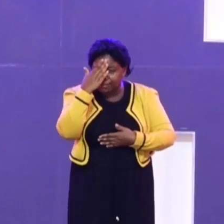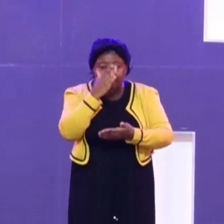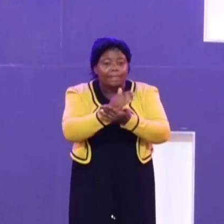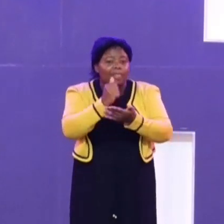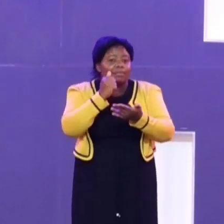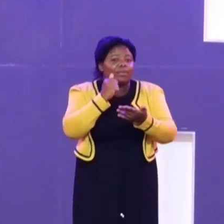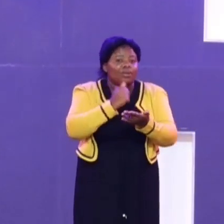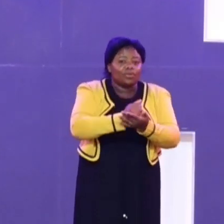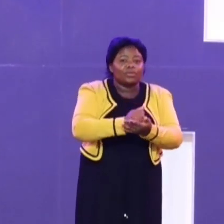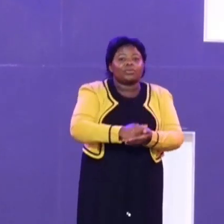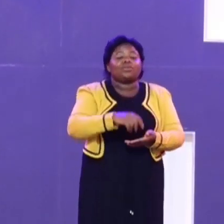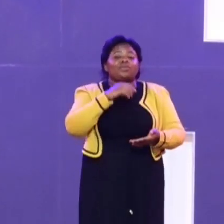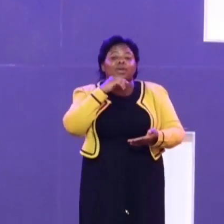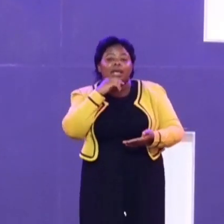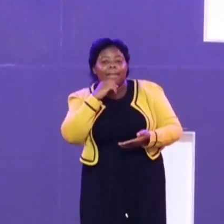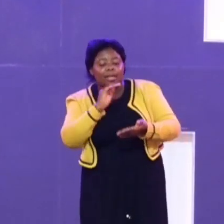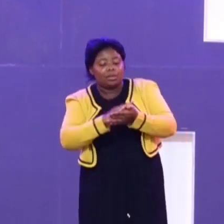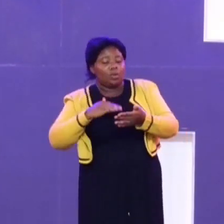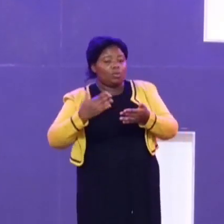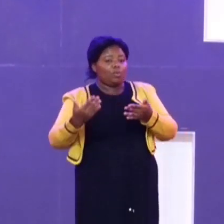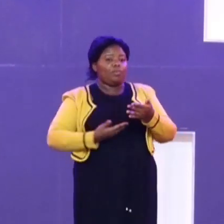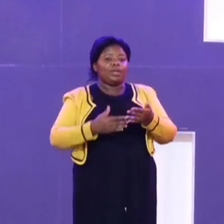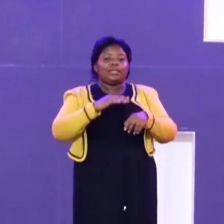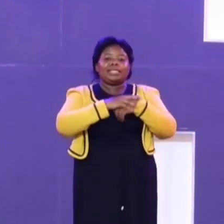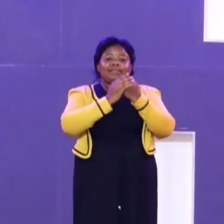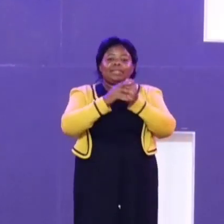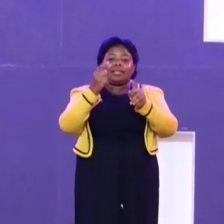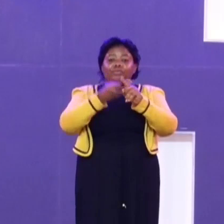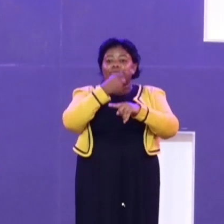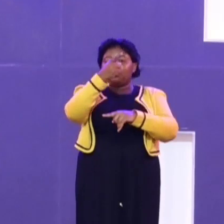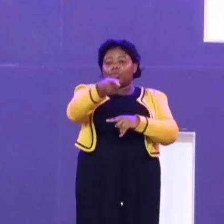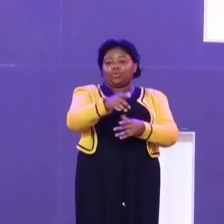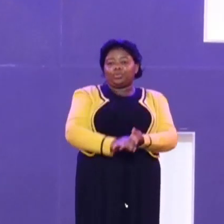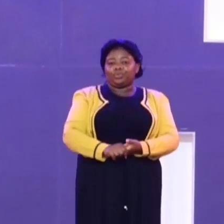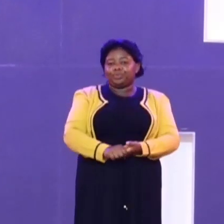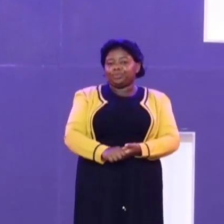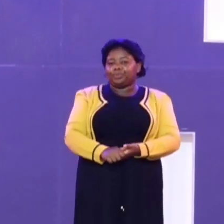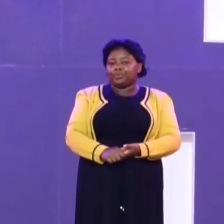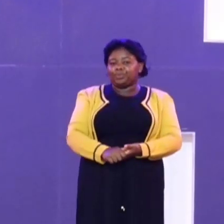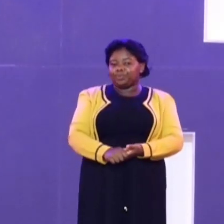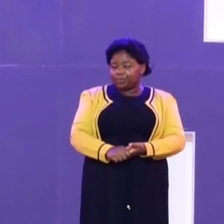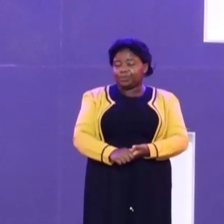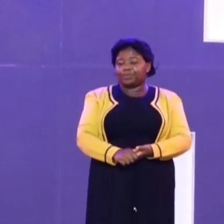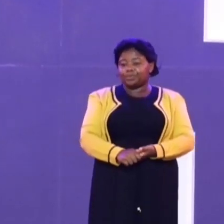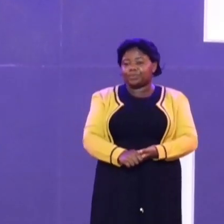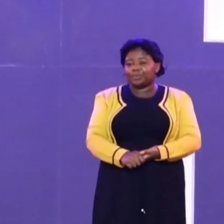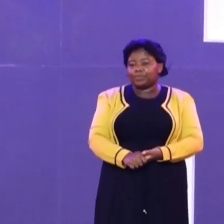of a woman or a man he wants to get out of you. Kulwa musajja oba omukazi gw'ayagala okugyamu gwe. Oh my God.